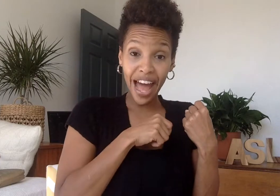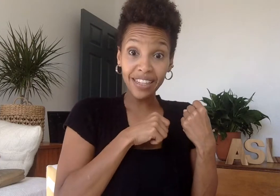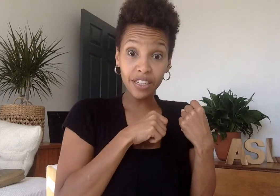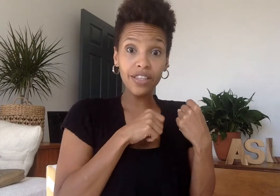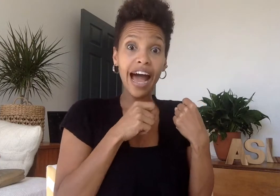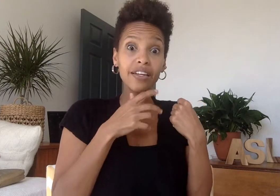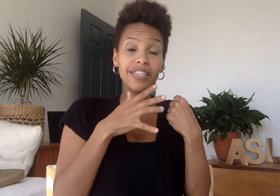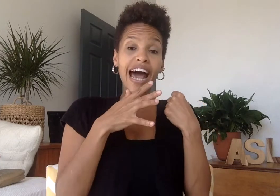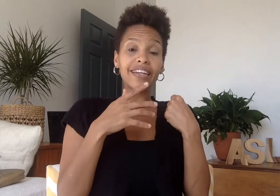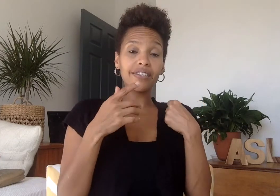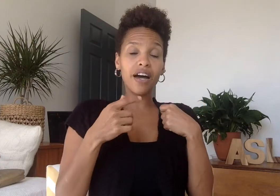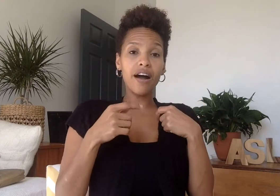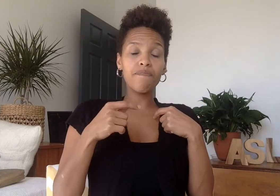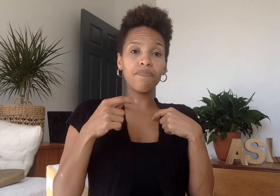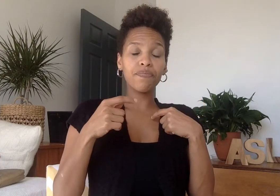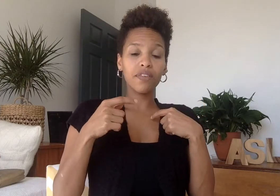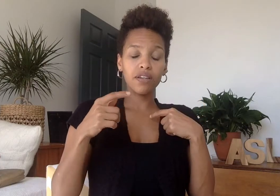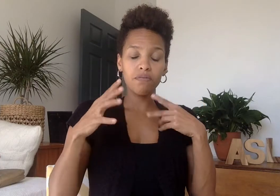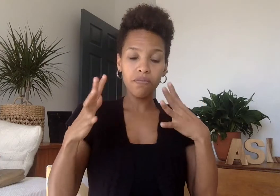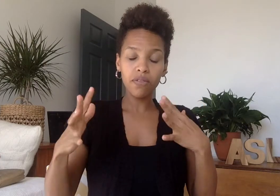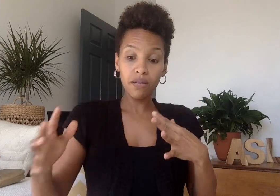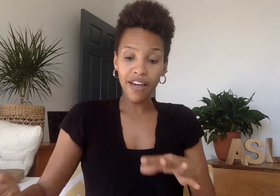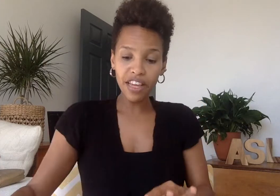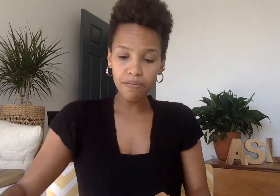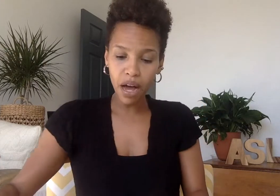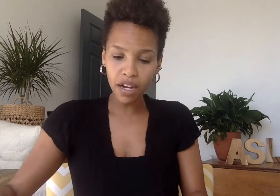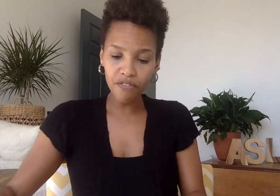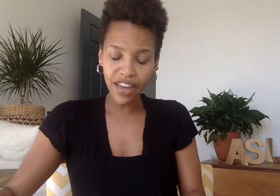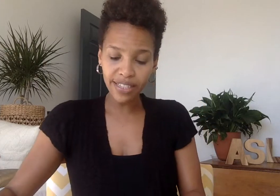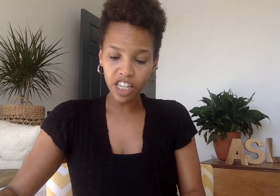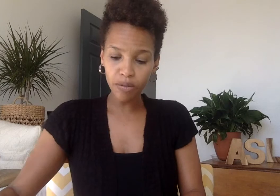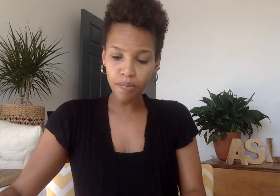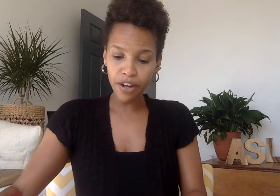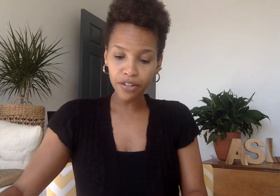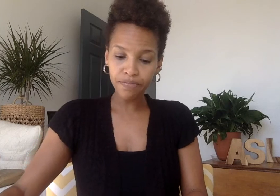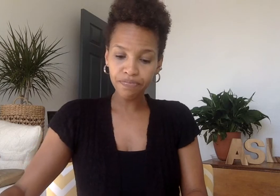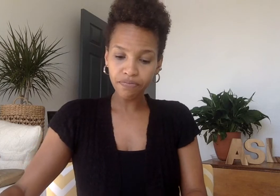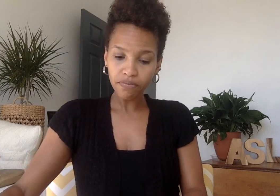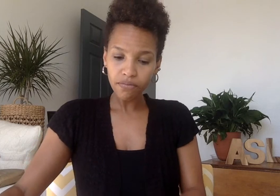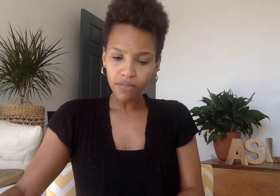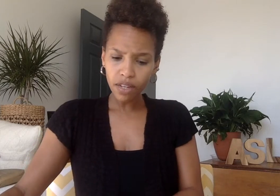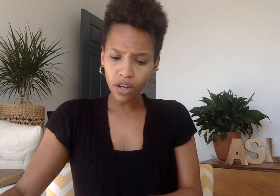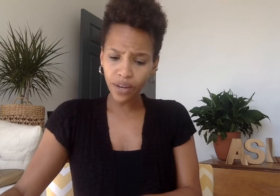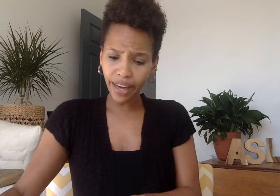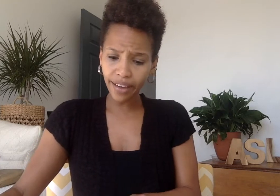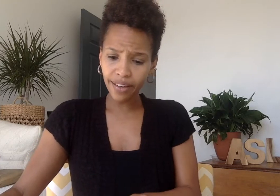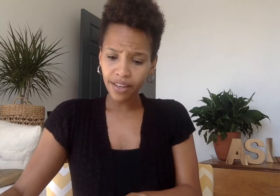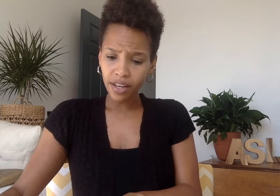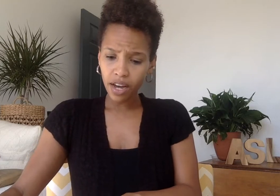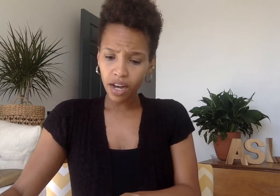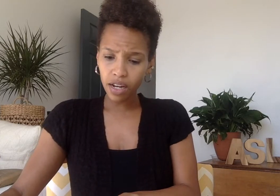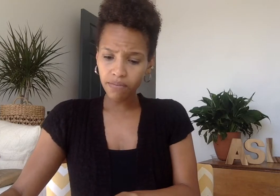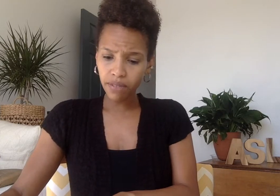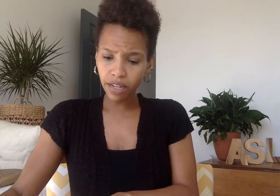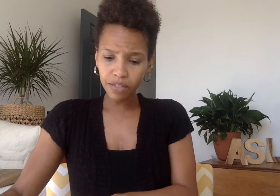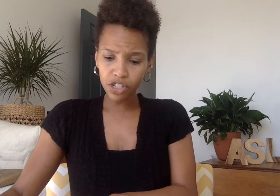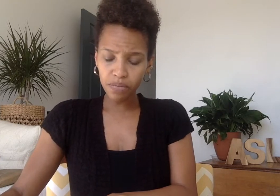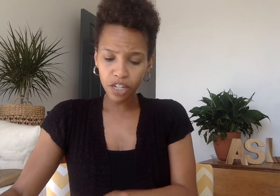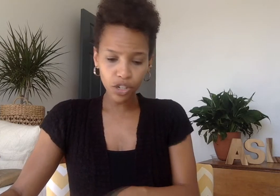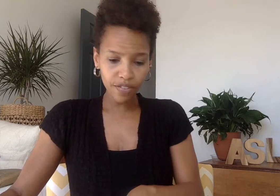that's it. That is, I think conveys it a little bit better. Okay, let me just make sure I've